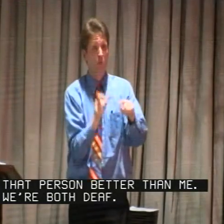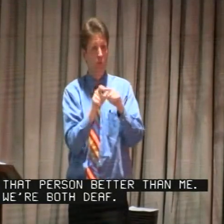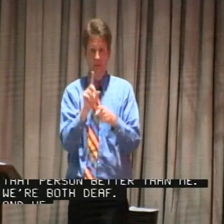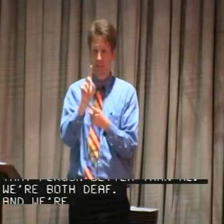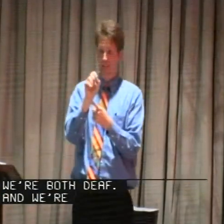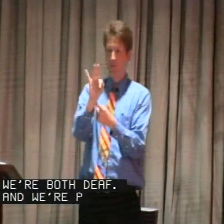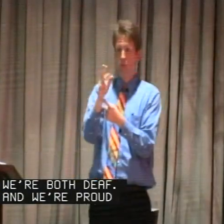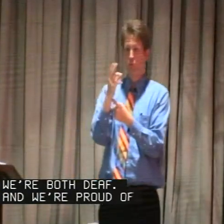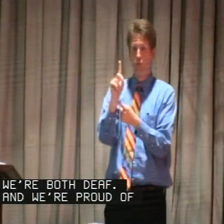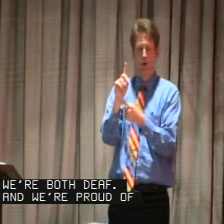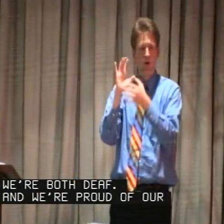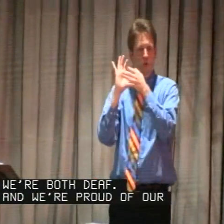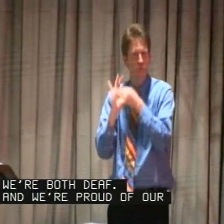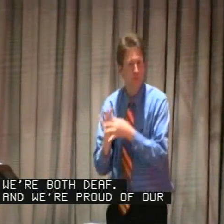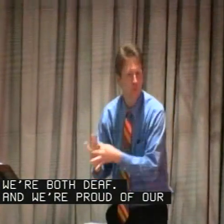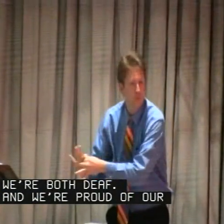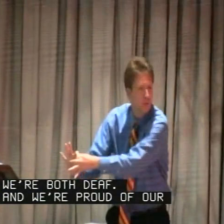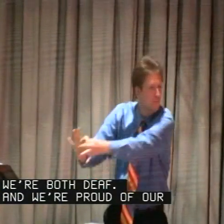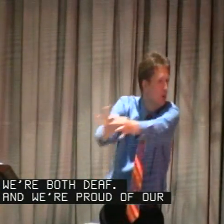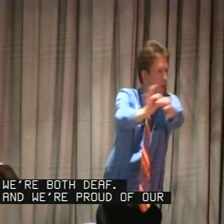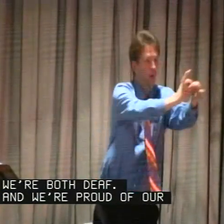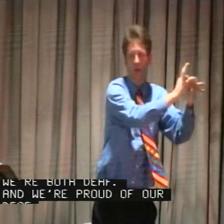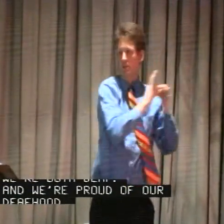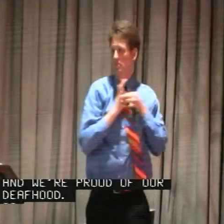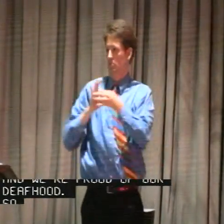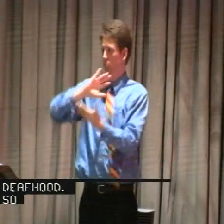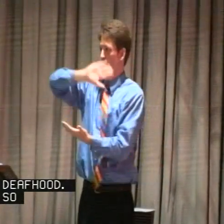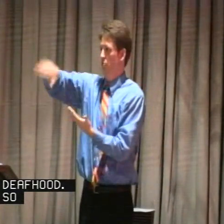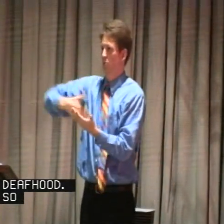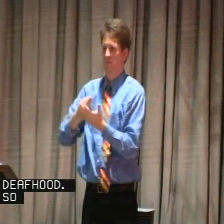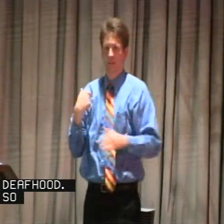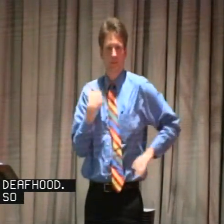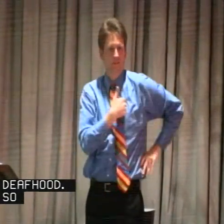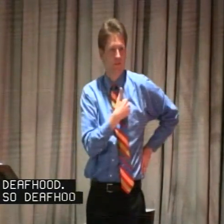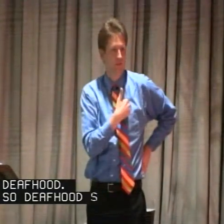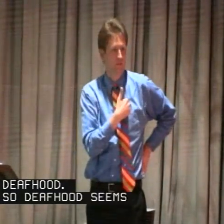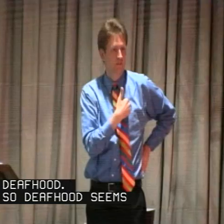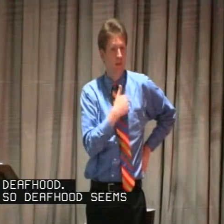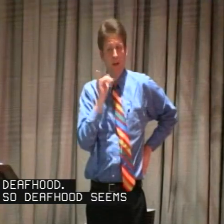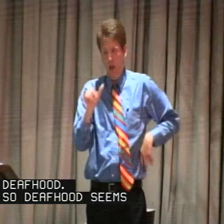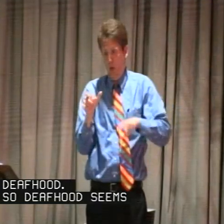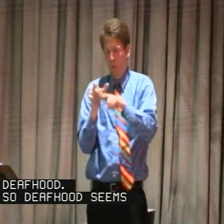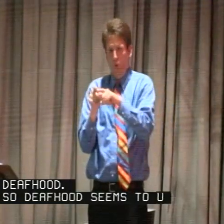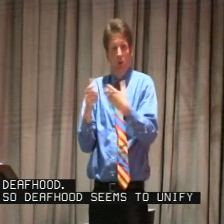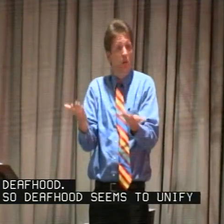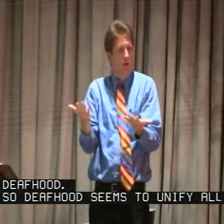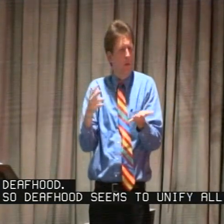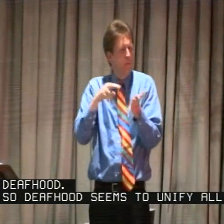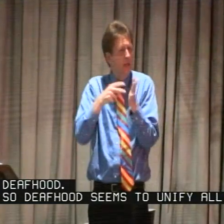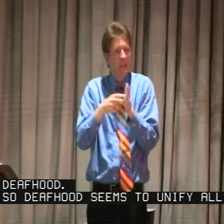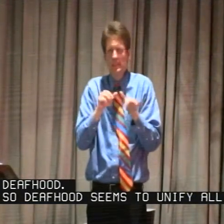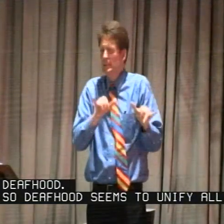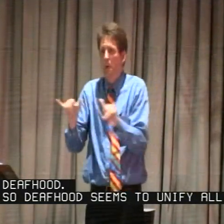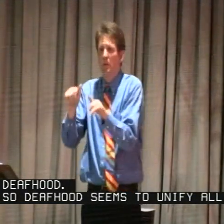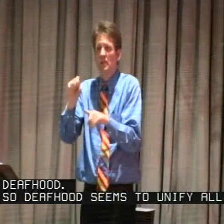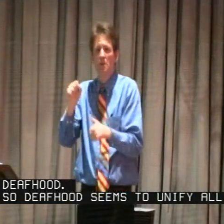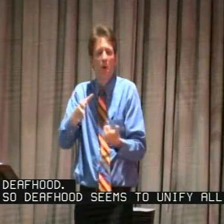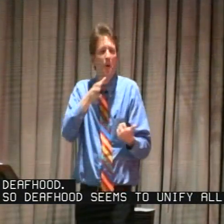deafhood. So deafhood seems to unify all of us. within the deaf community.